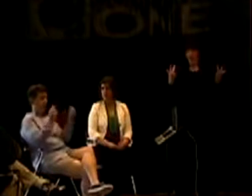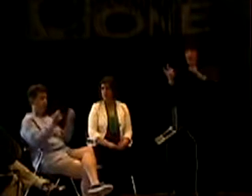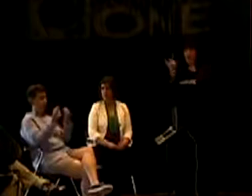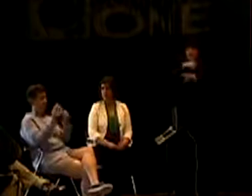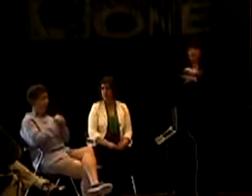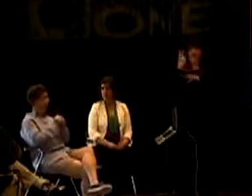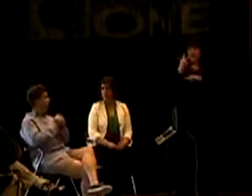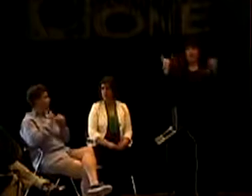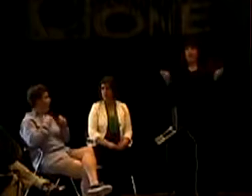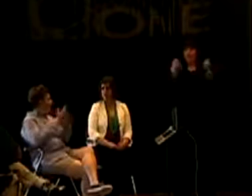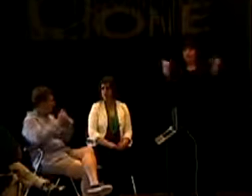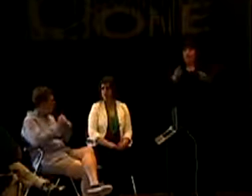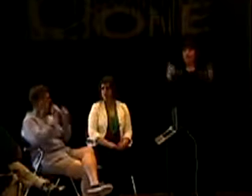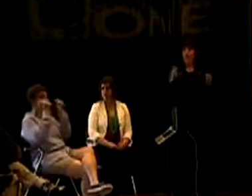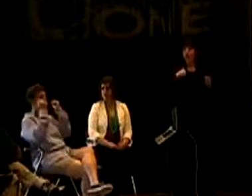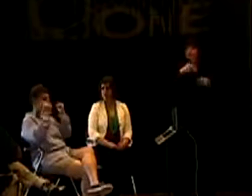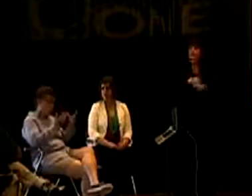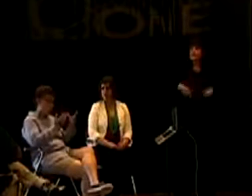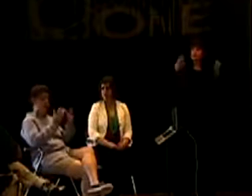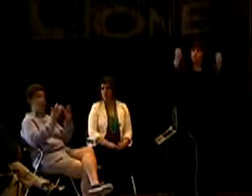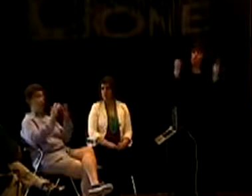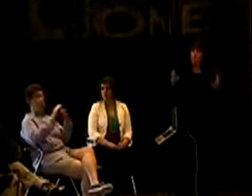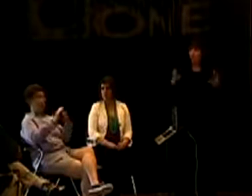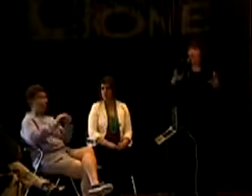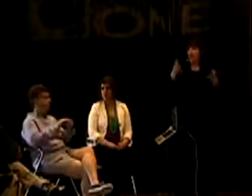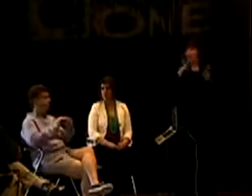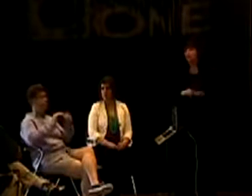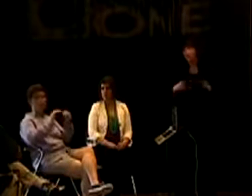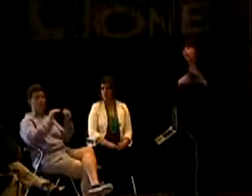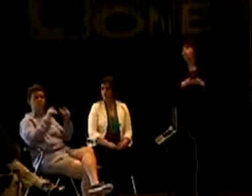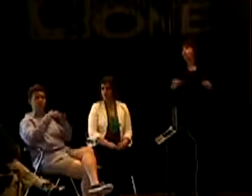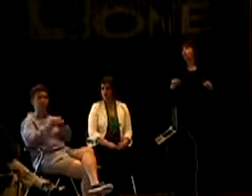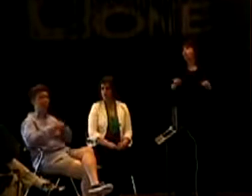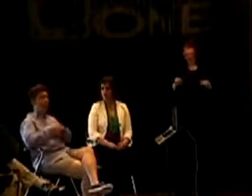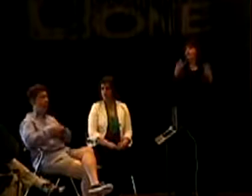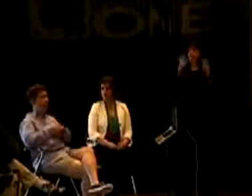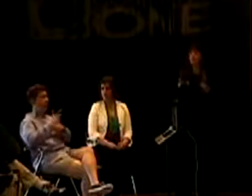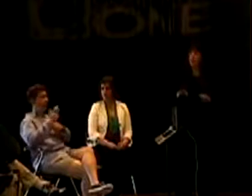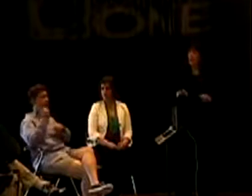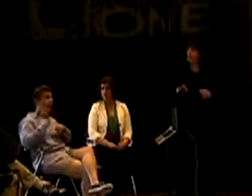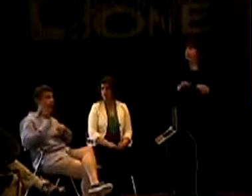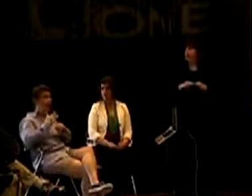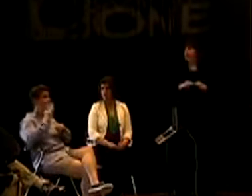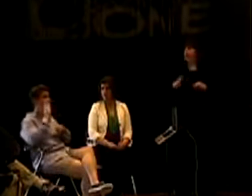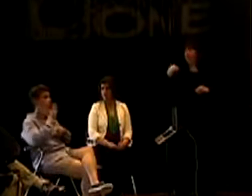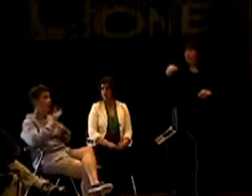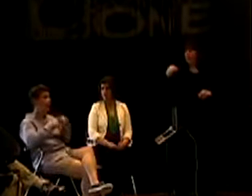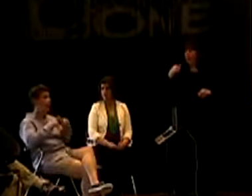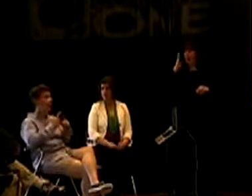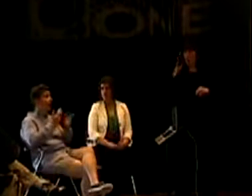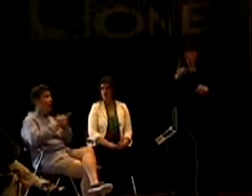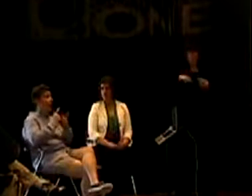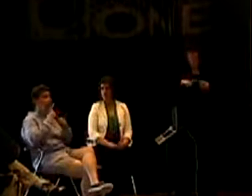So from that event, it was a 3-day festival, I received so much feedback, so much